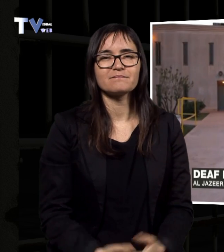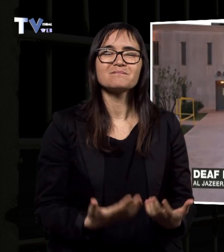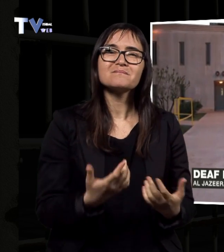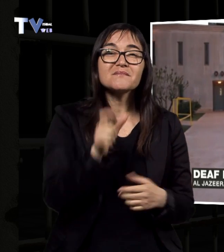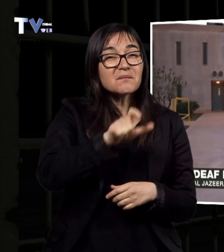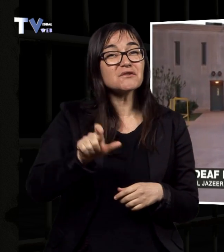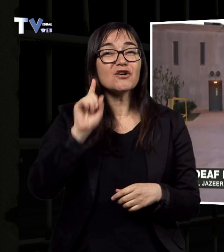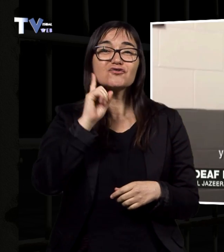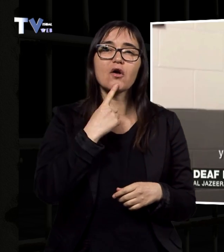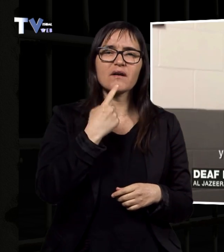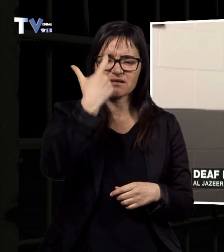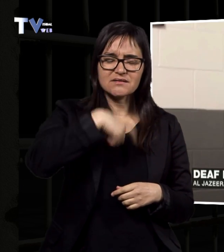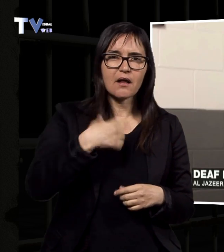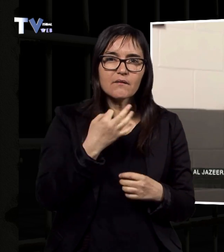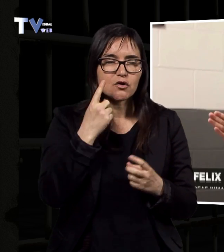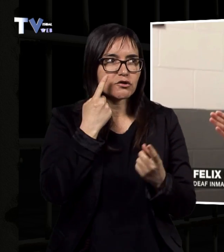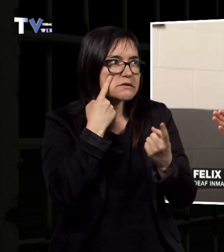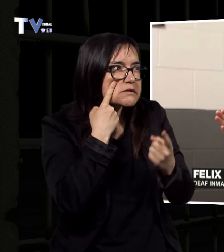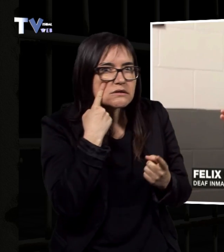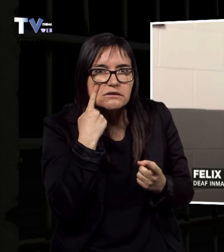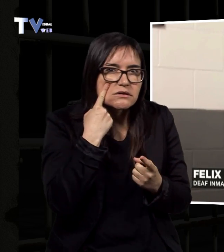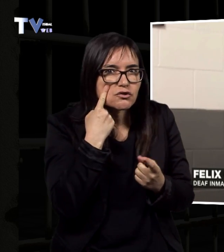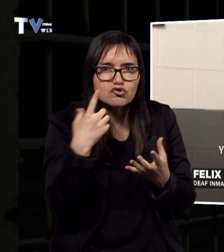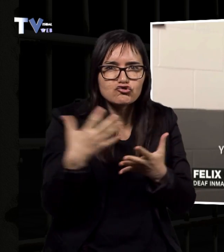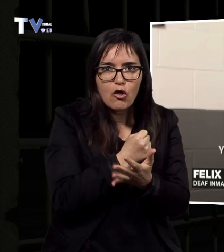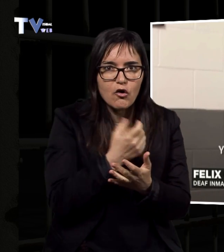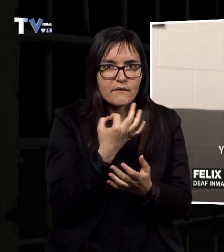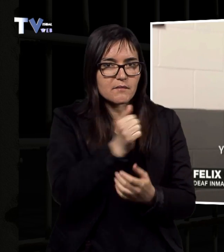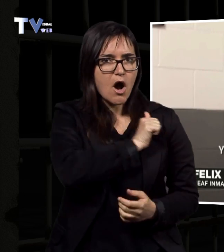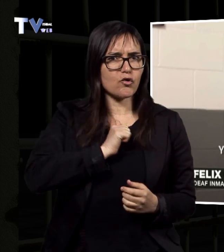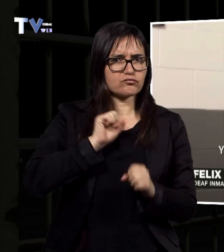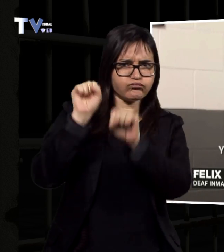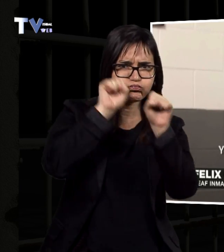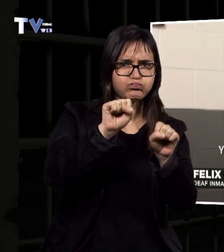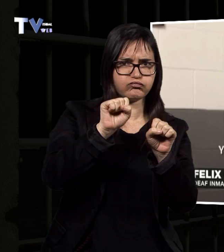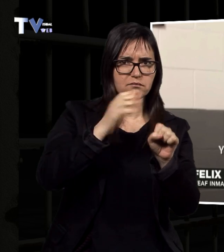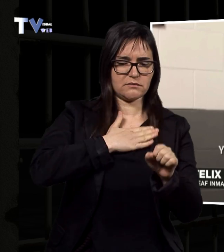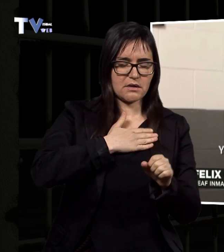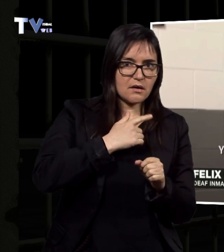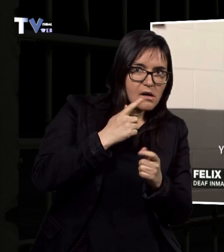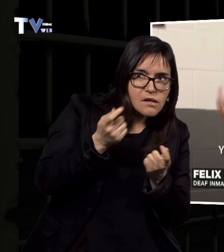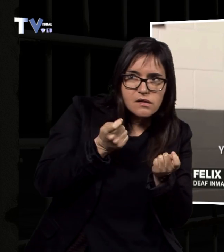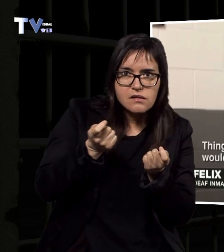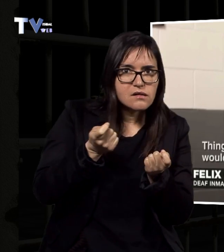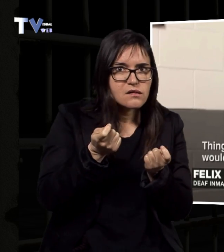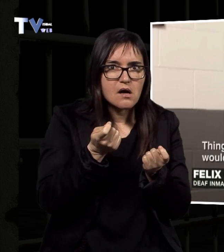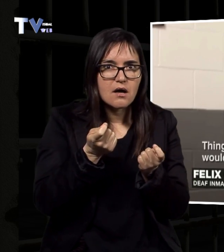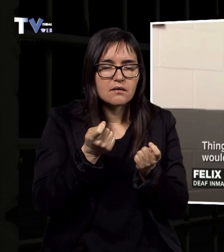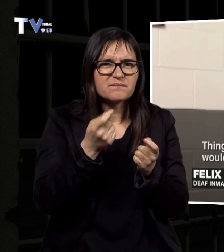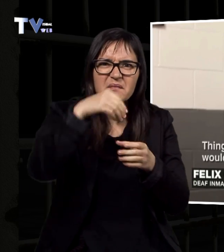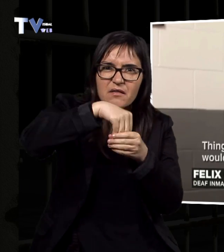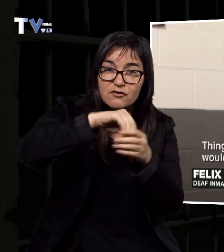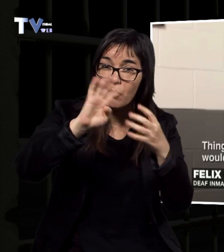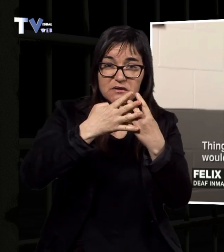For a deaf person, you must see everything. You must protect yourself. Things happen